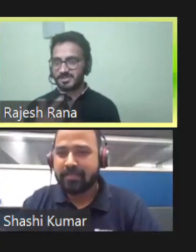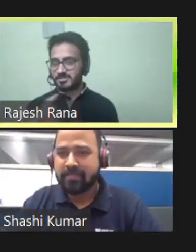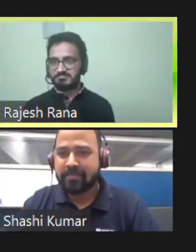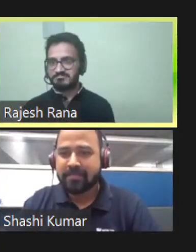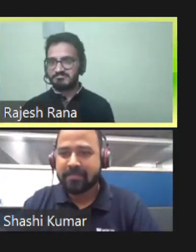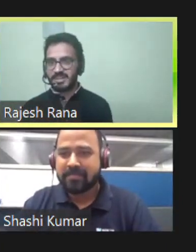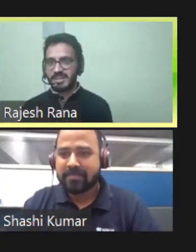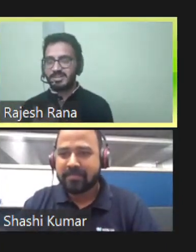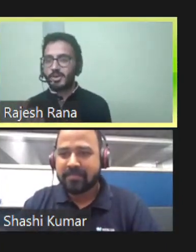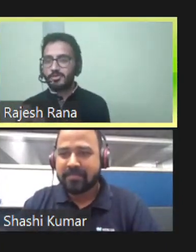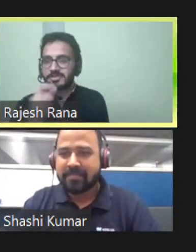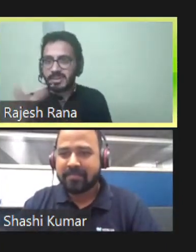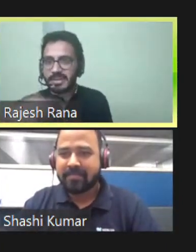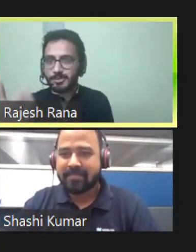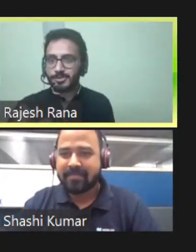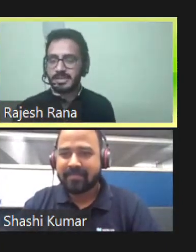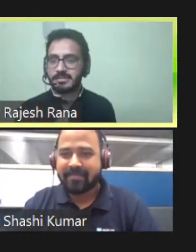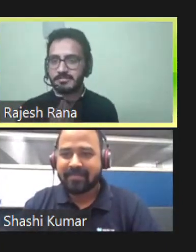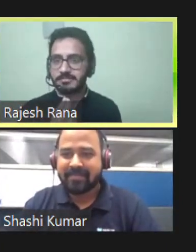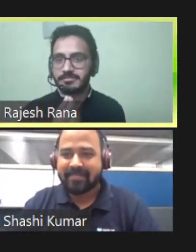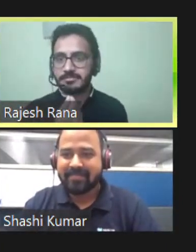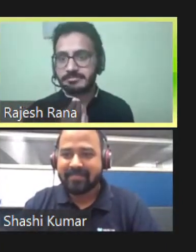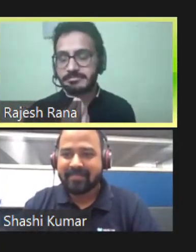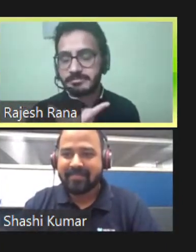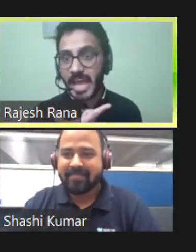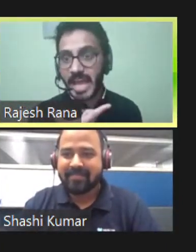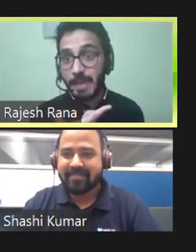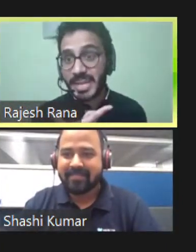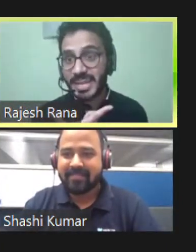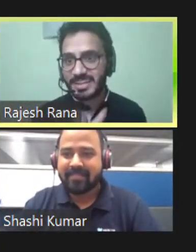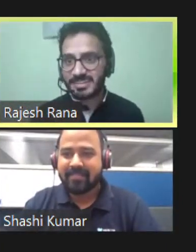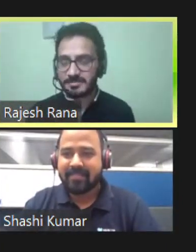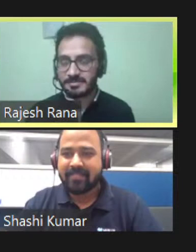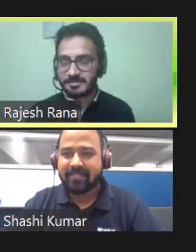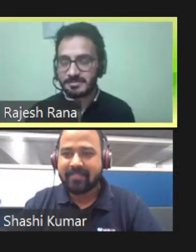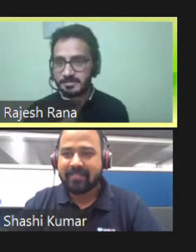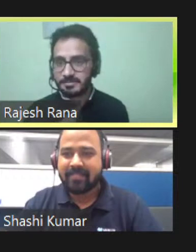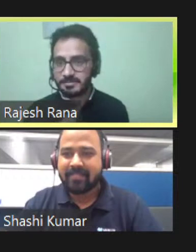like. So now try to correlate.